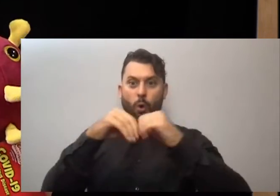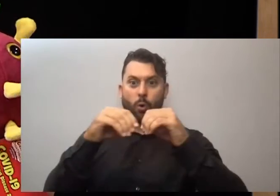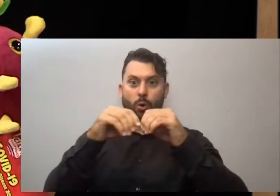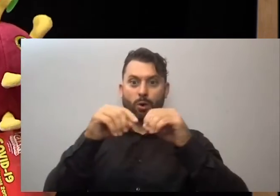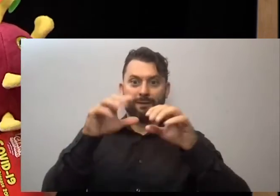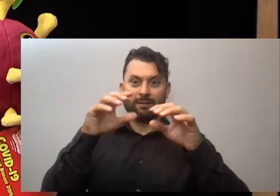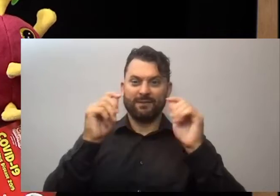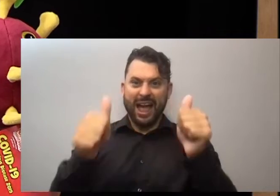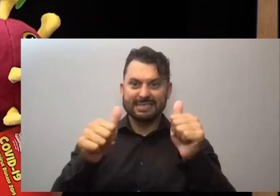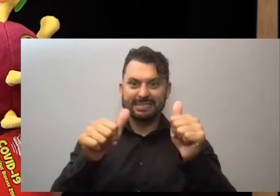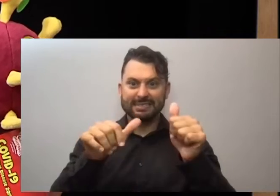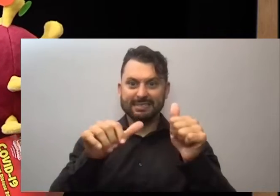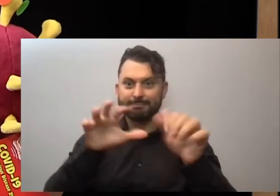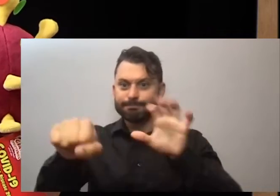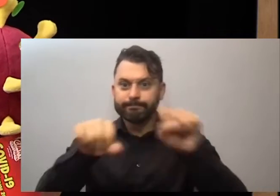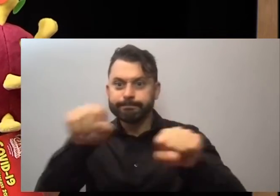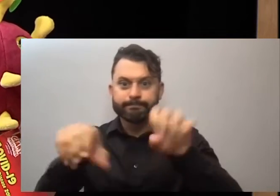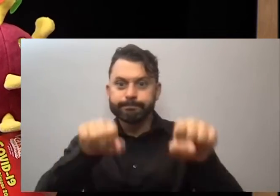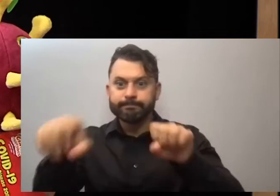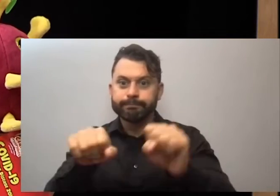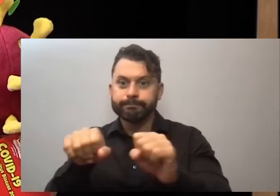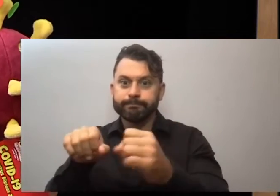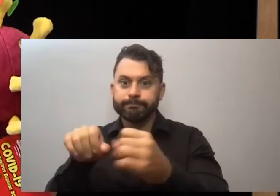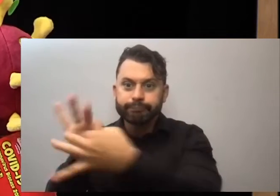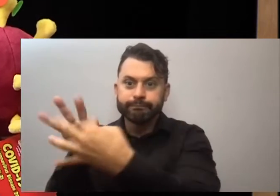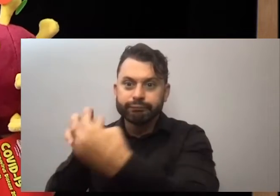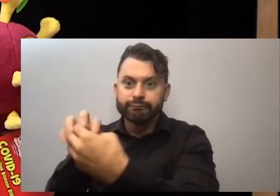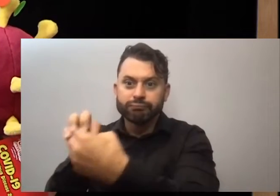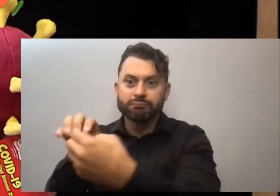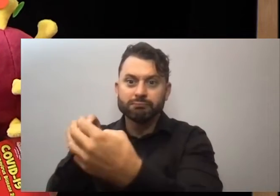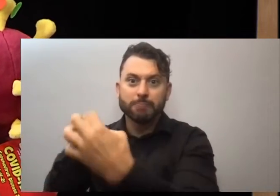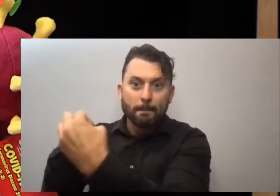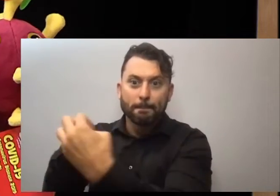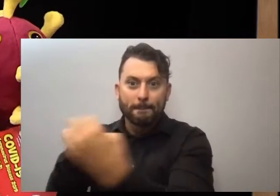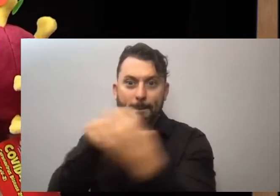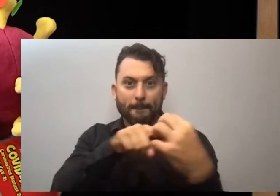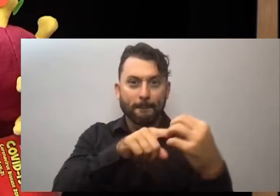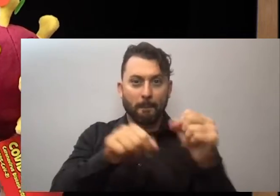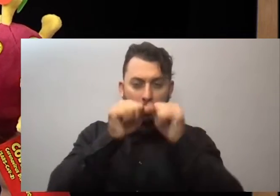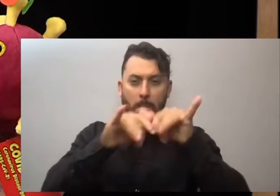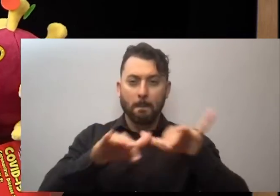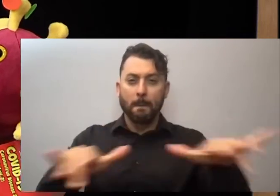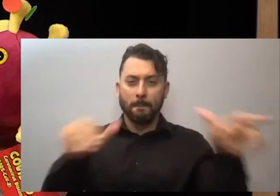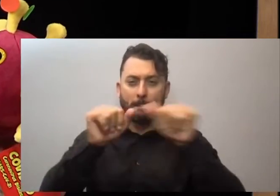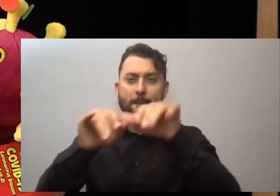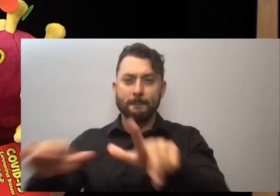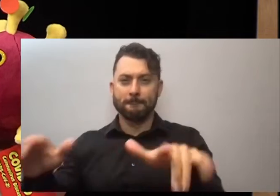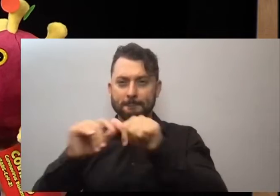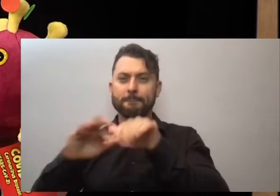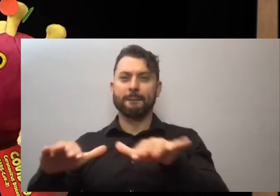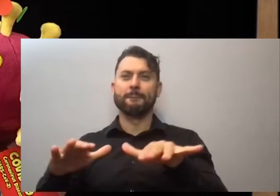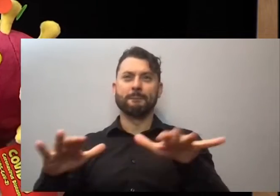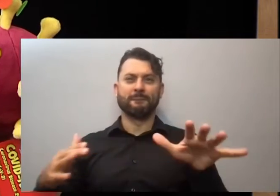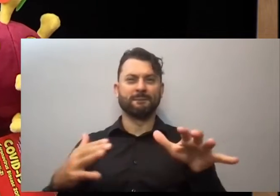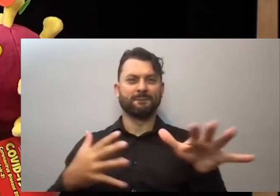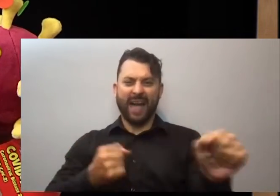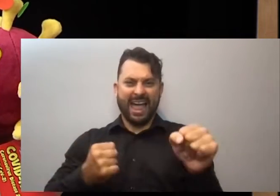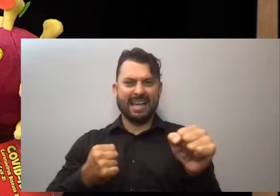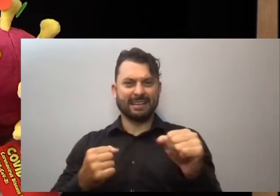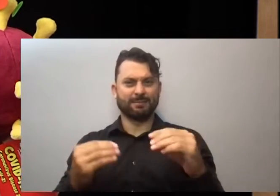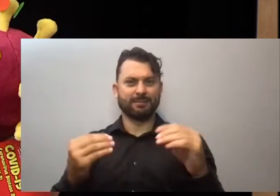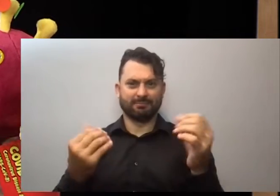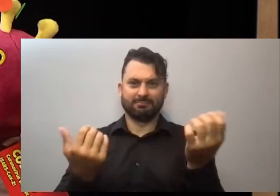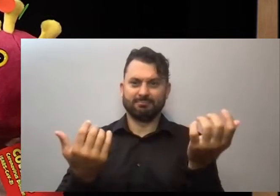people. So it is something that is very concerning, especially with people that are unvaccinated. I mean, because we are